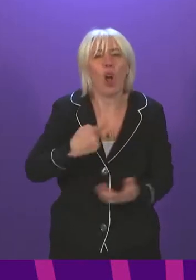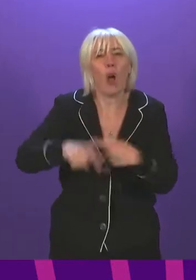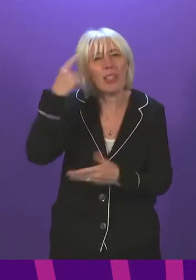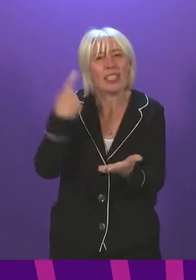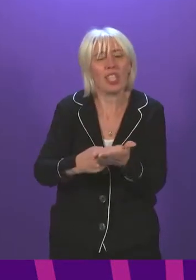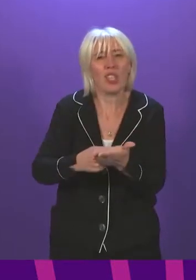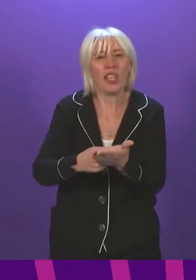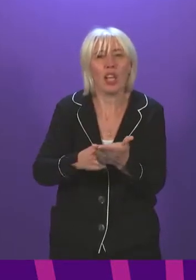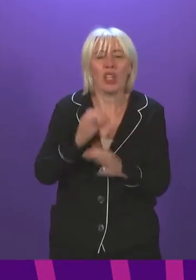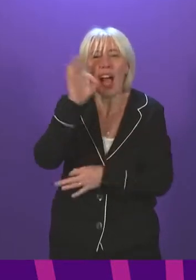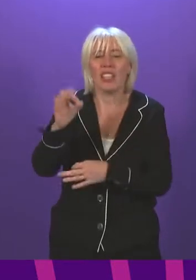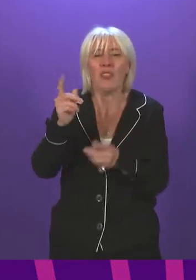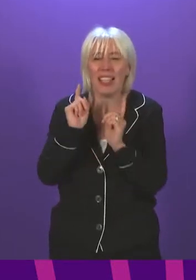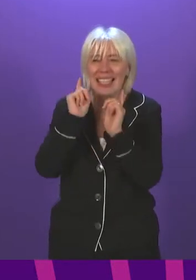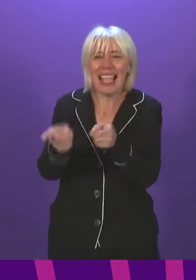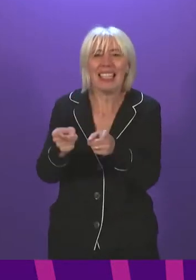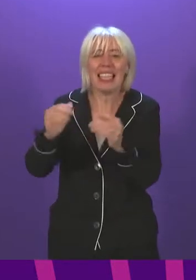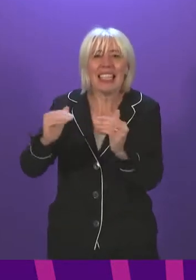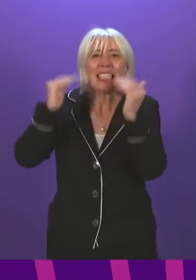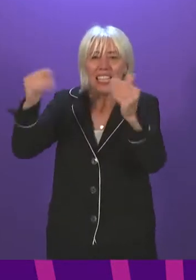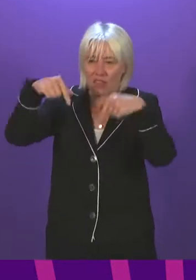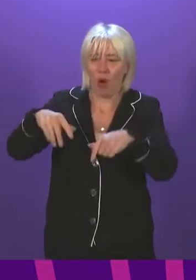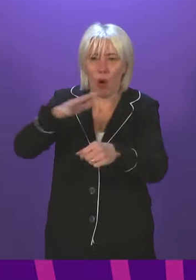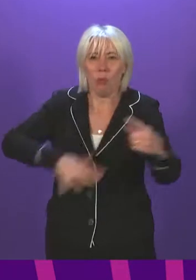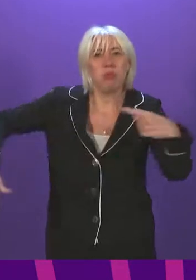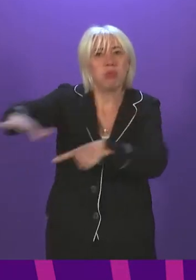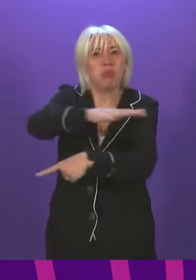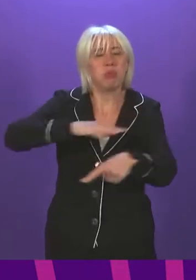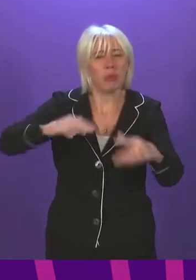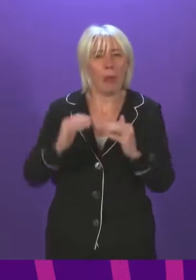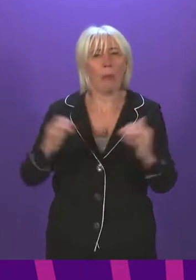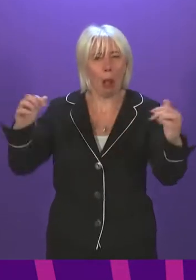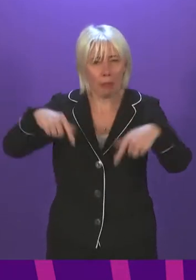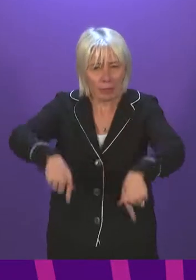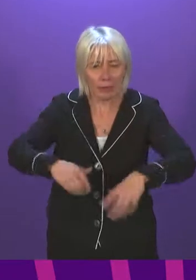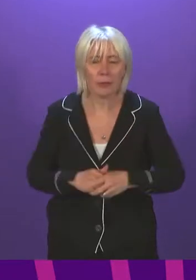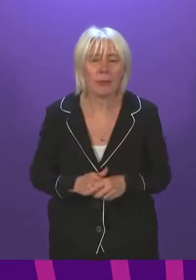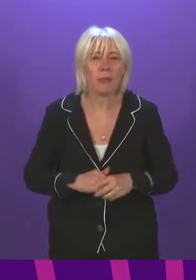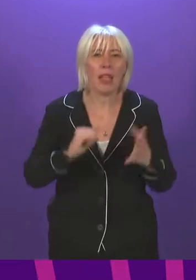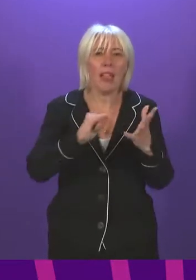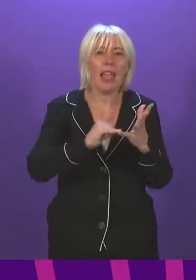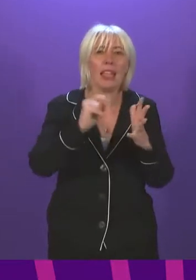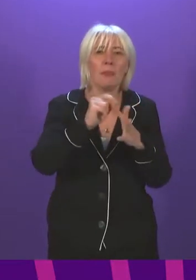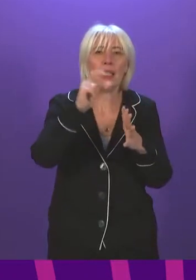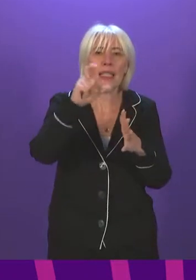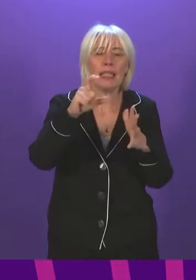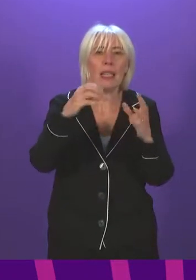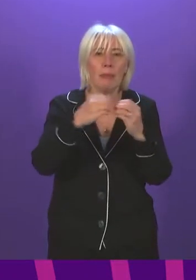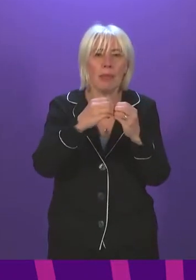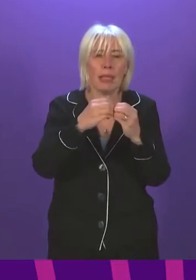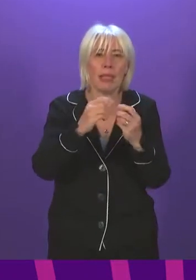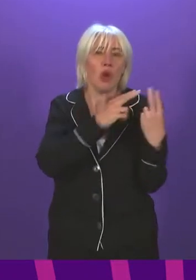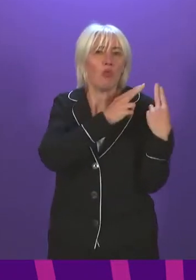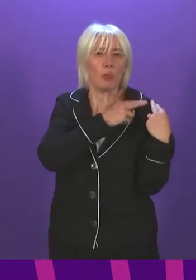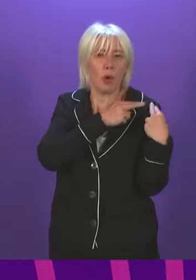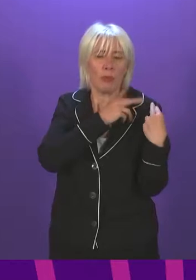seek designated status for the Parliamentary Estate that have been reported and commented upon. The SPCB takes its responsibility to